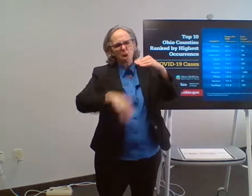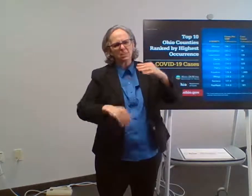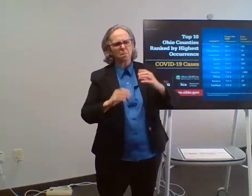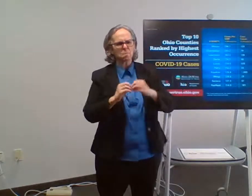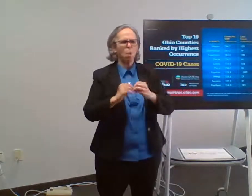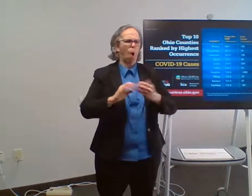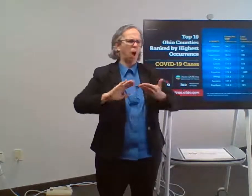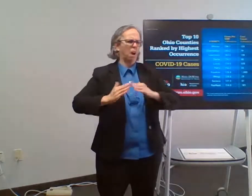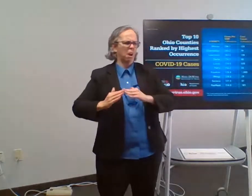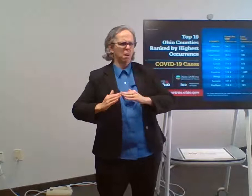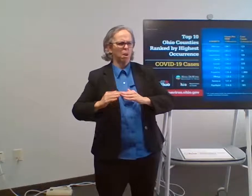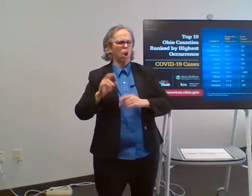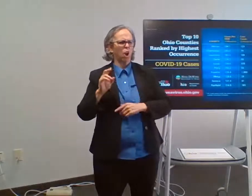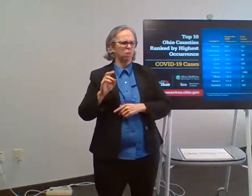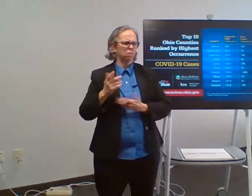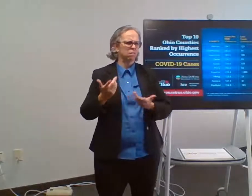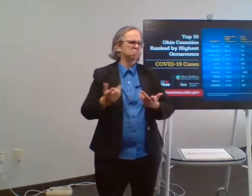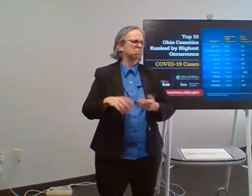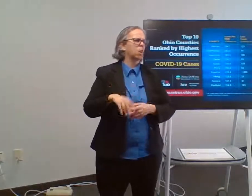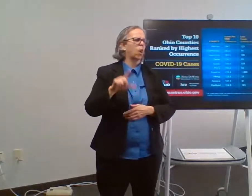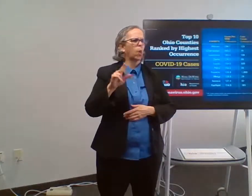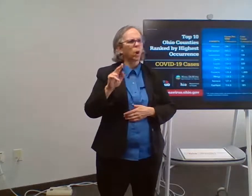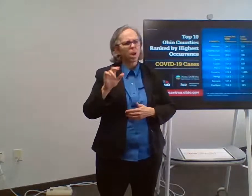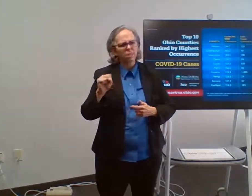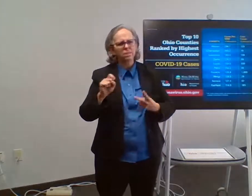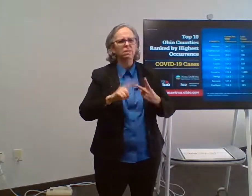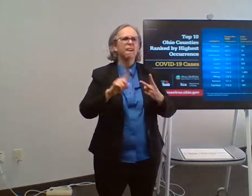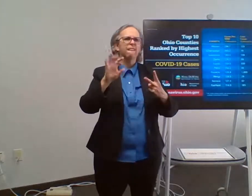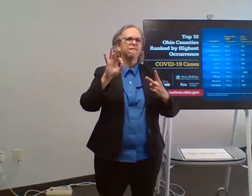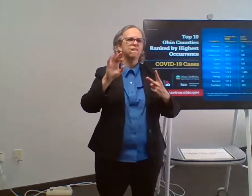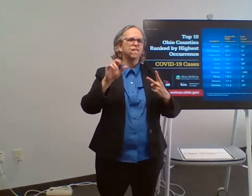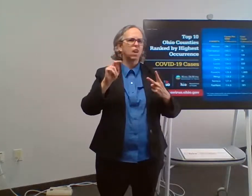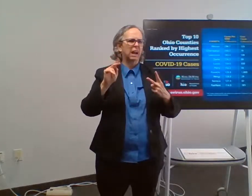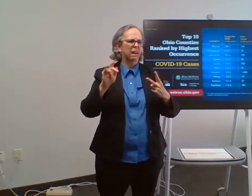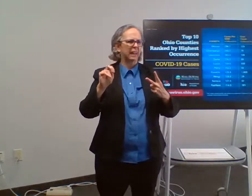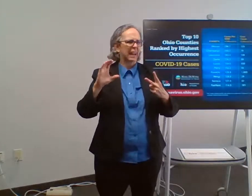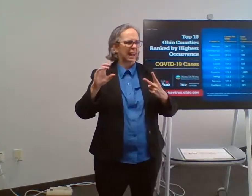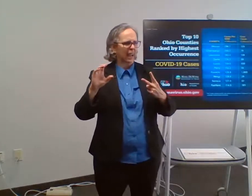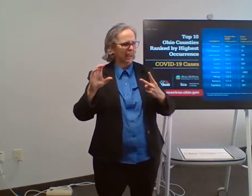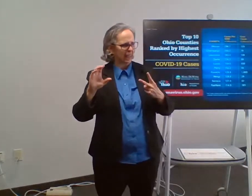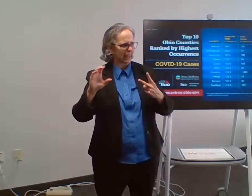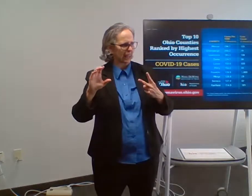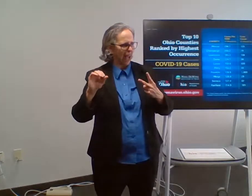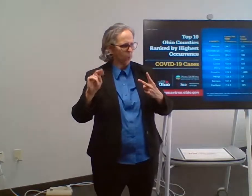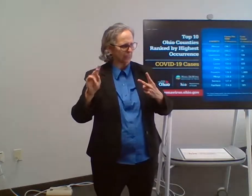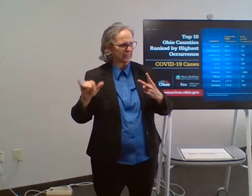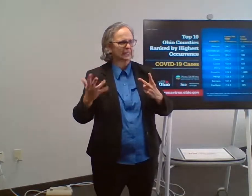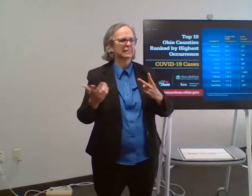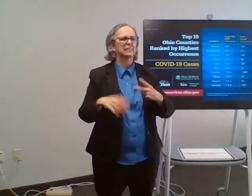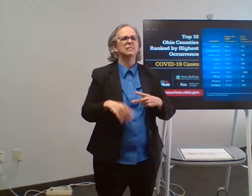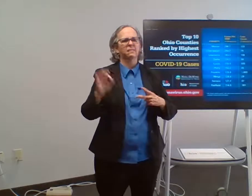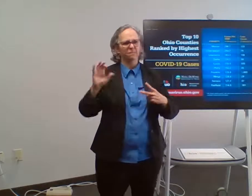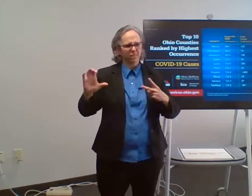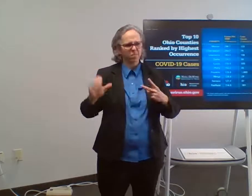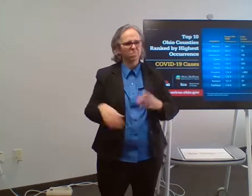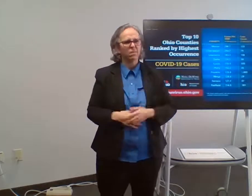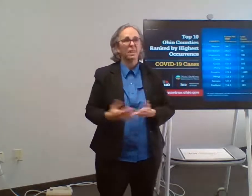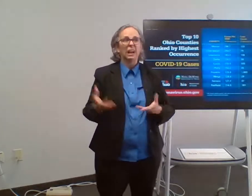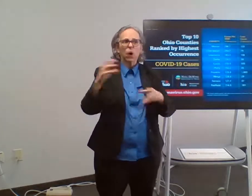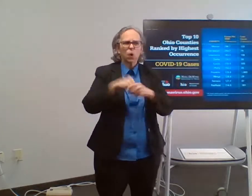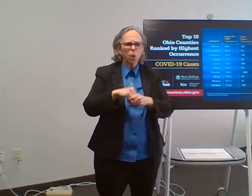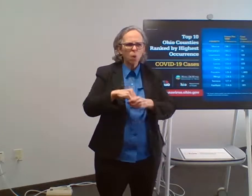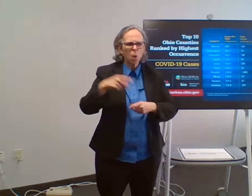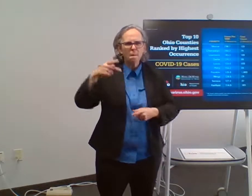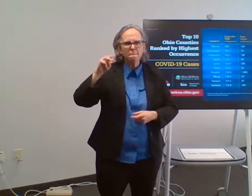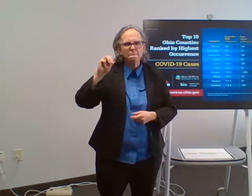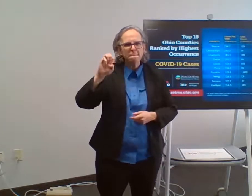Franklin, but you also see Perry County, Meigs County, and Seneca County, as well as Fairfield, smaller counties.